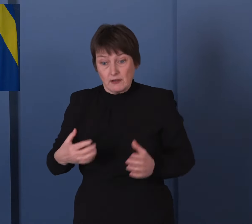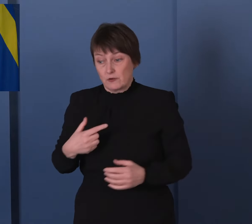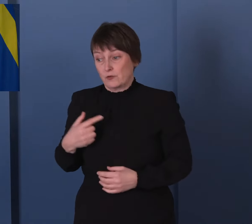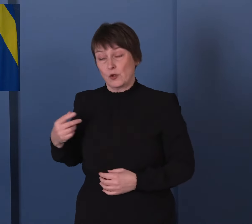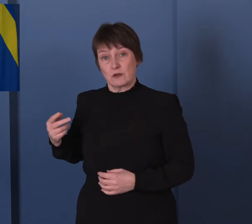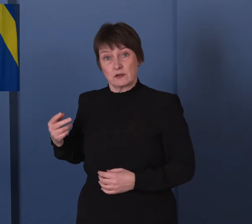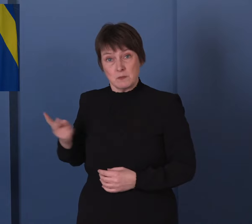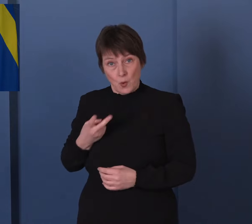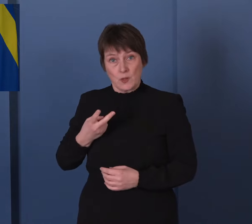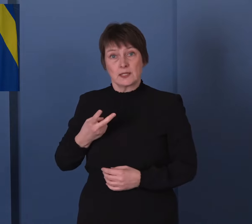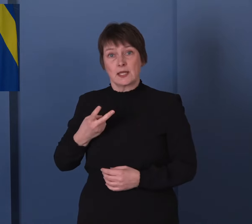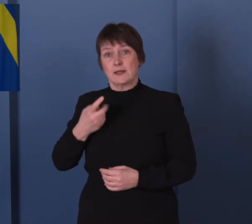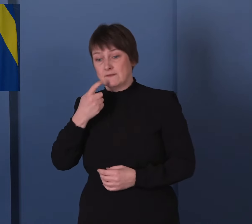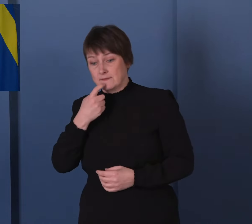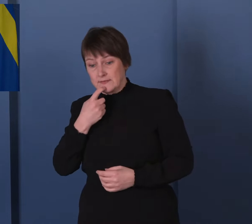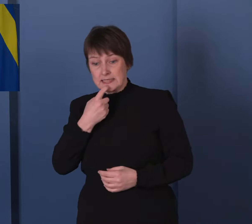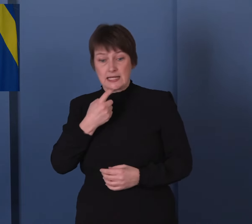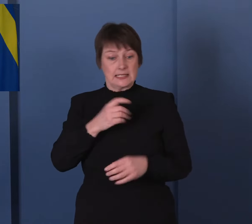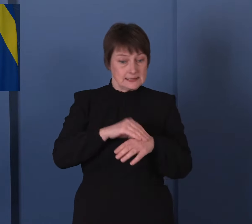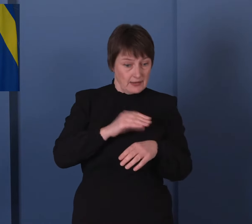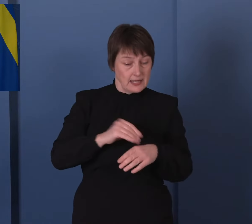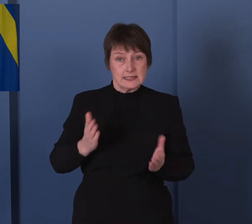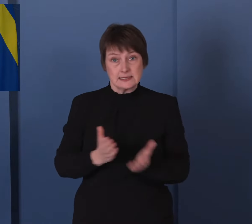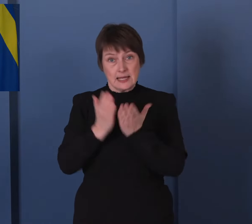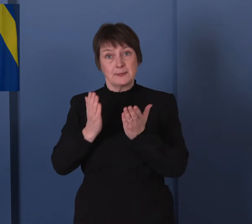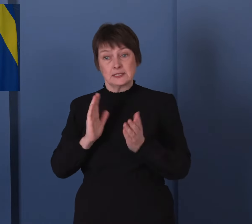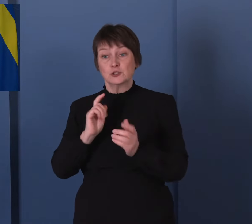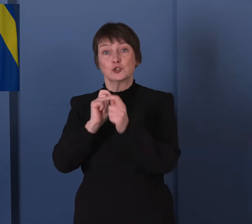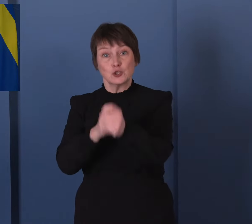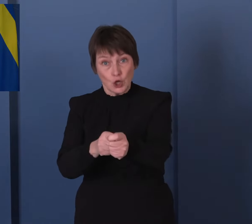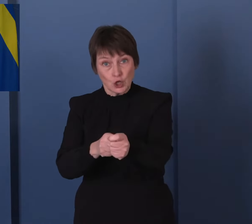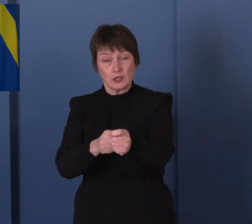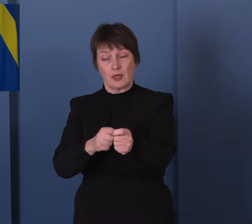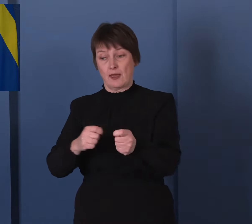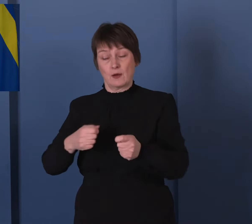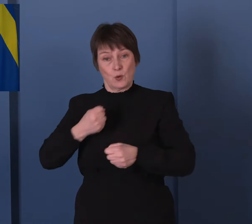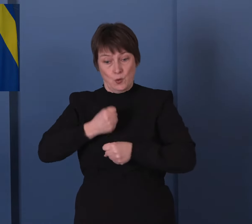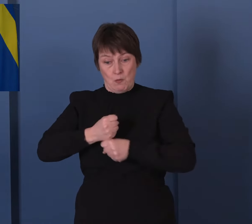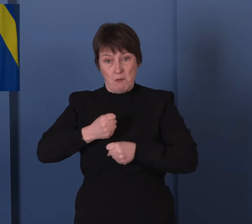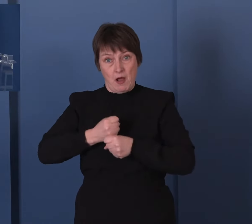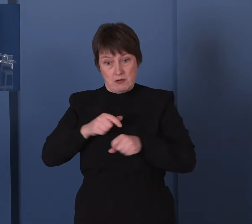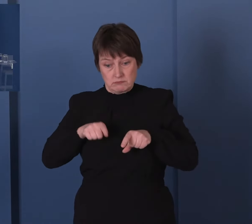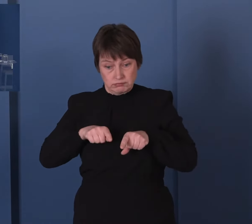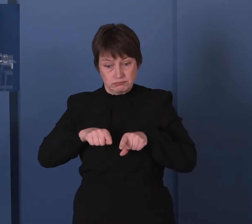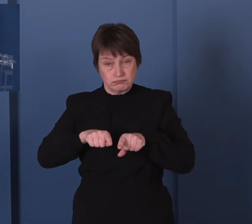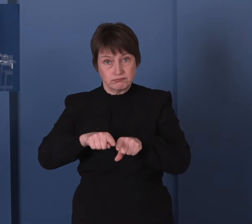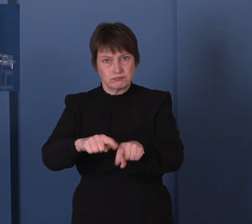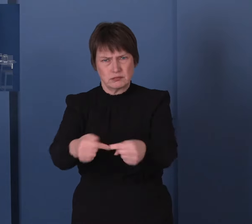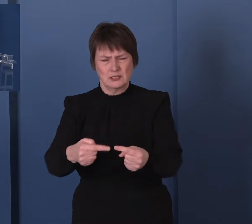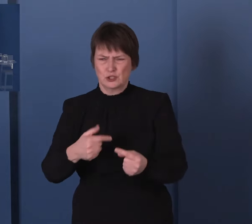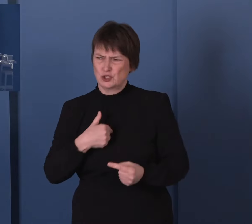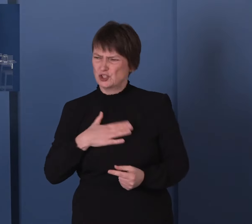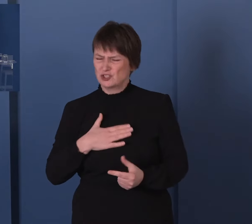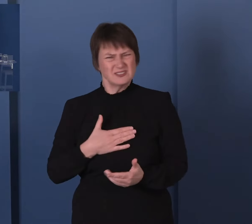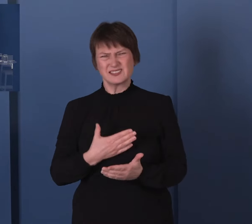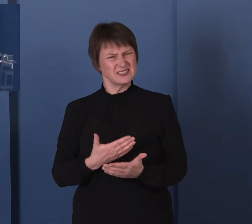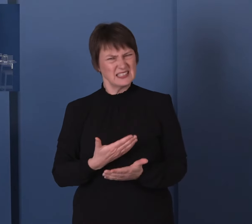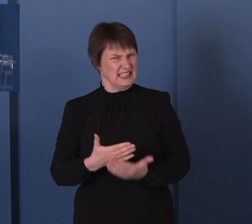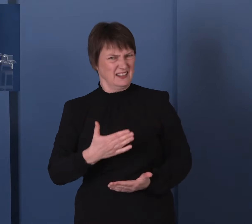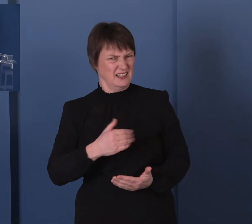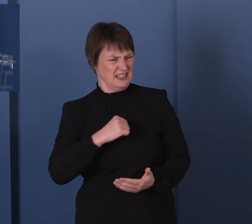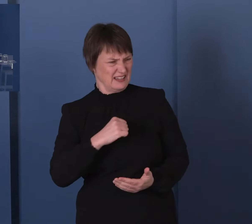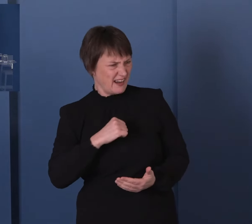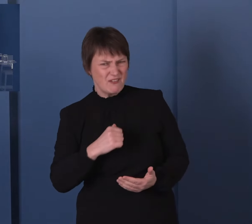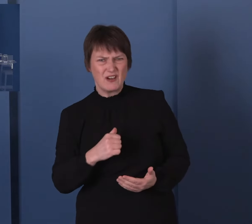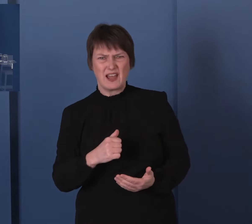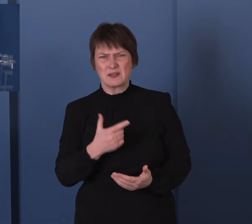NATO together. And I don't like this kind of atmosphere where Sweden is presented as a troublemaker.